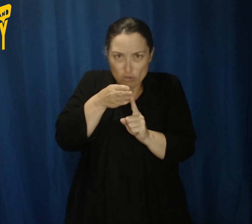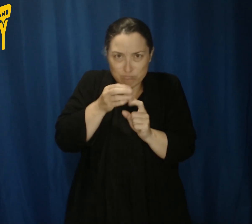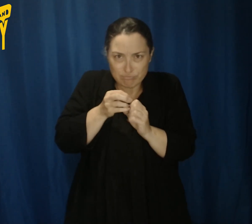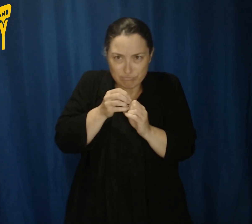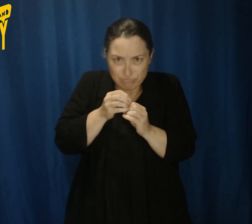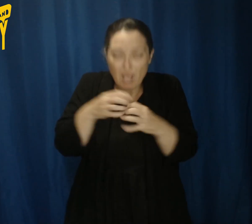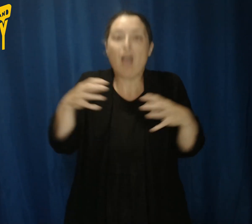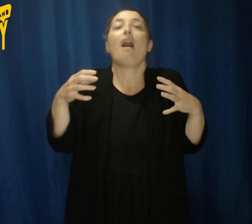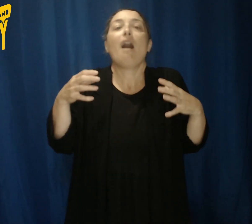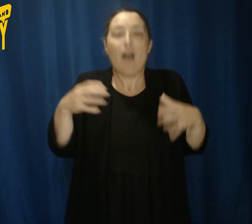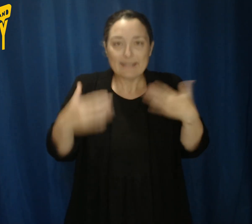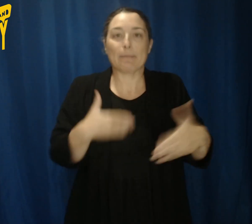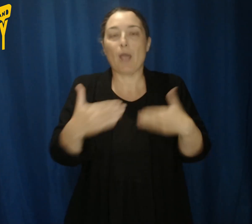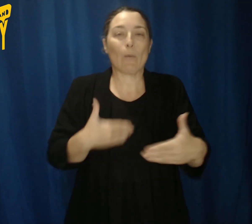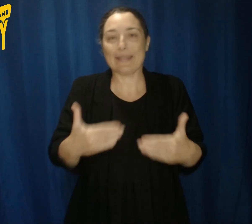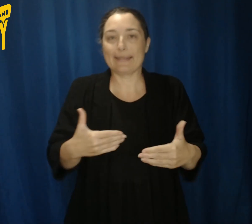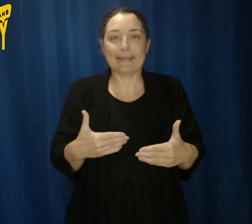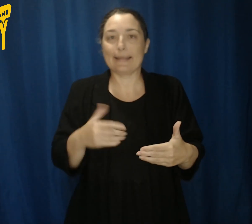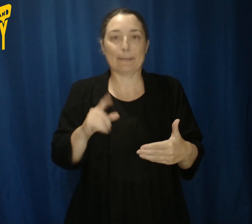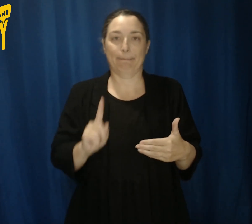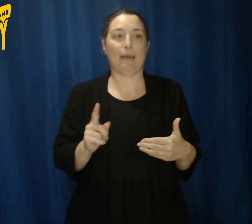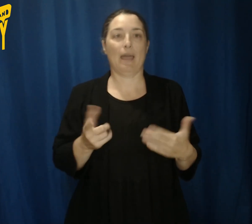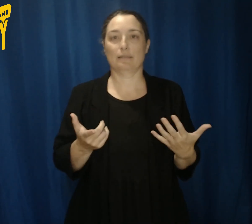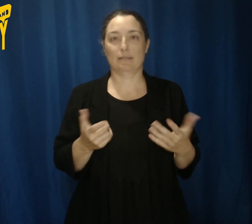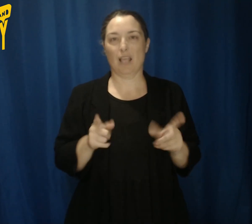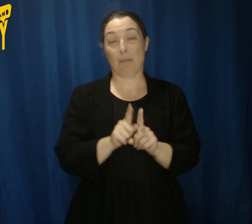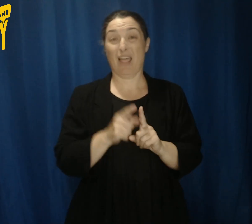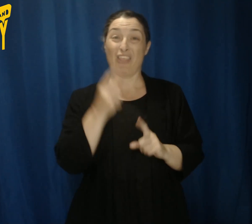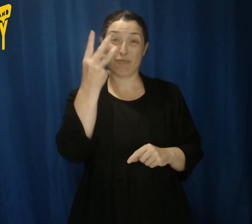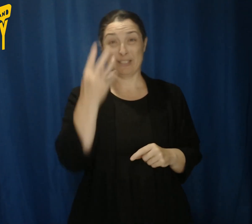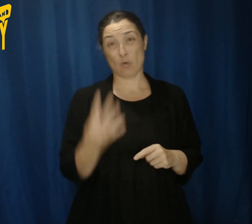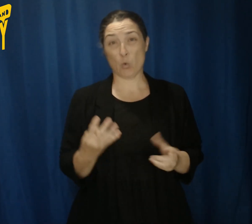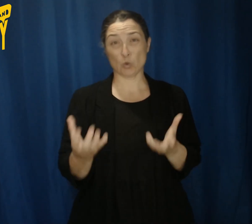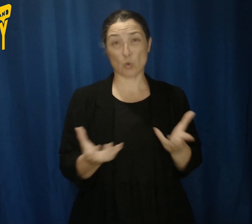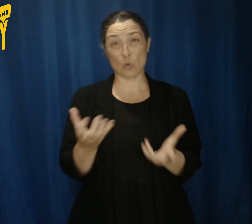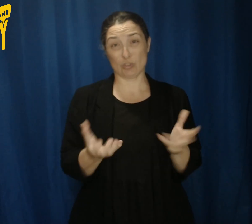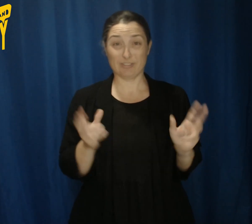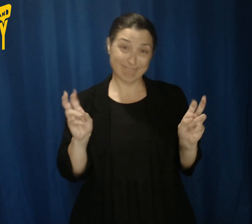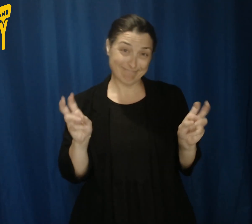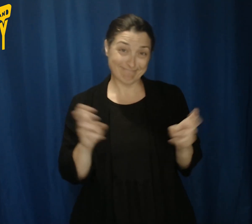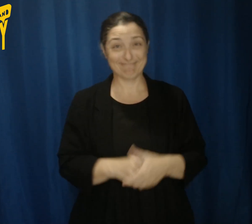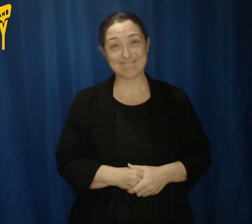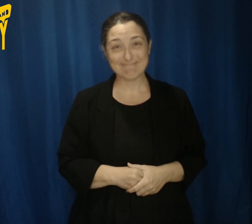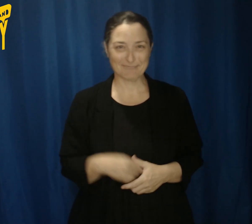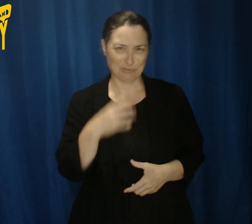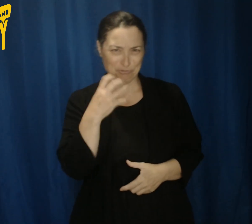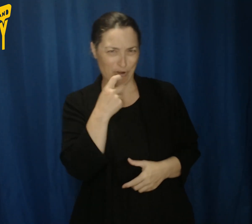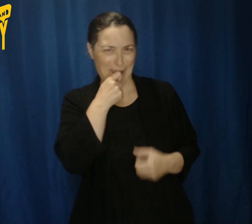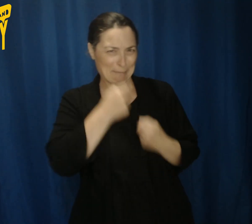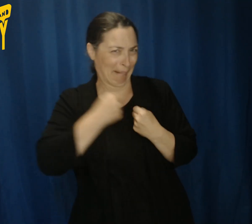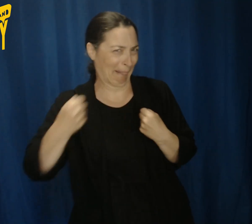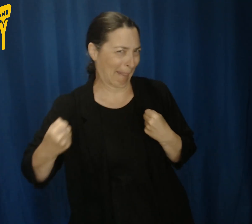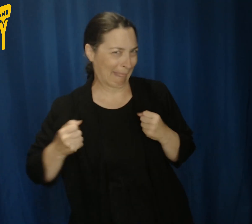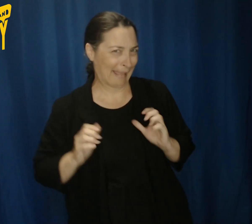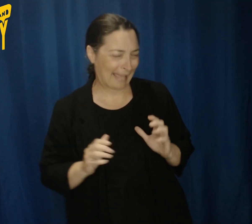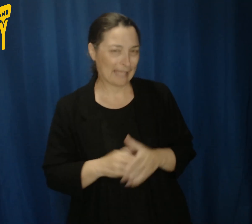keep going. But I'm like 3/4 cooked. Sorry, that took forever. So you grew up one of